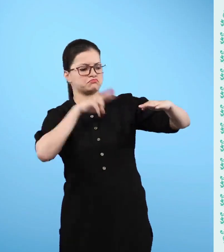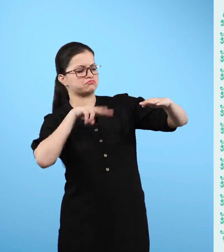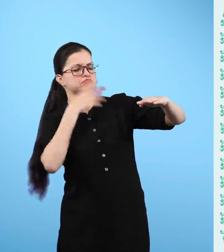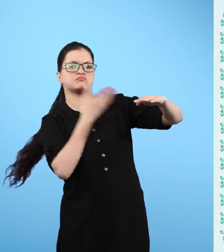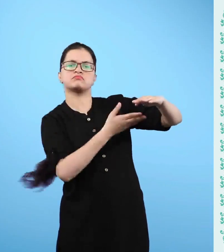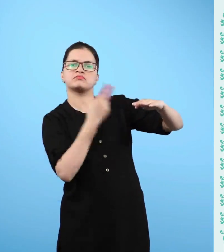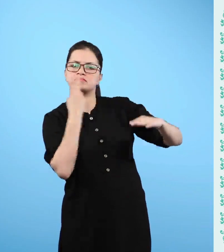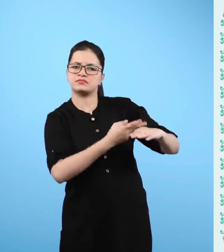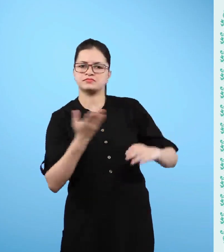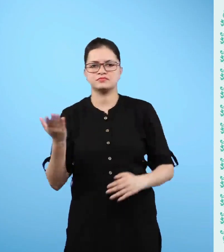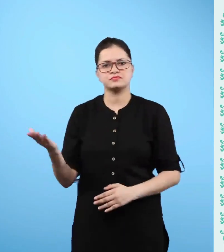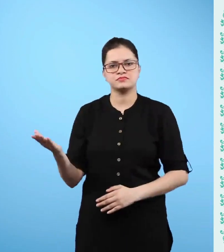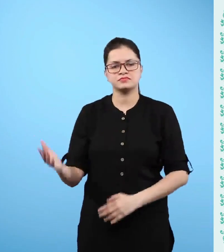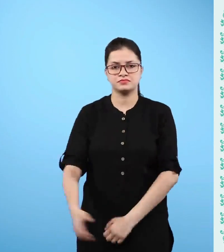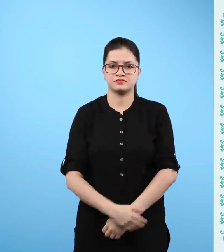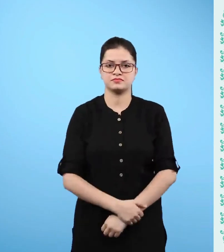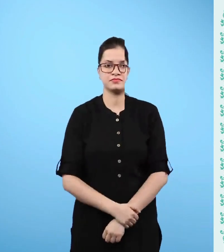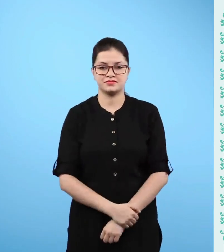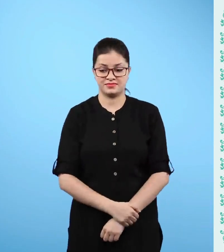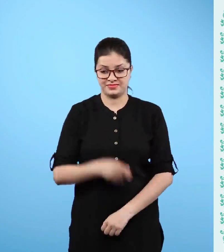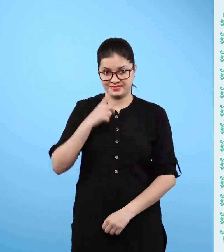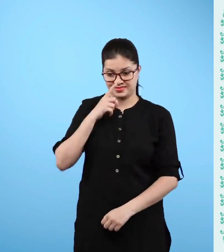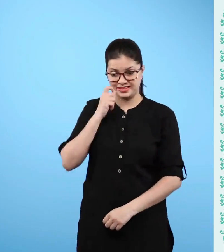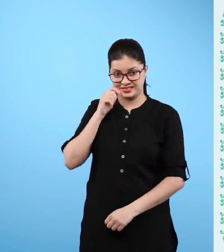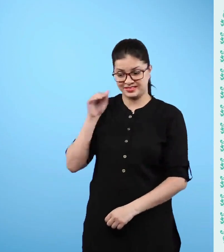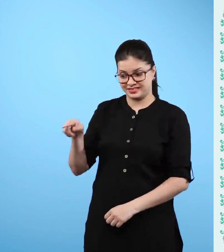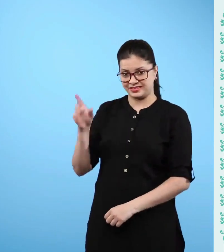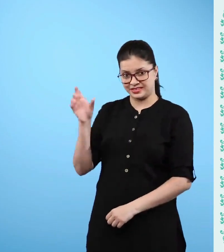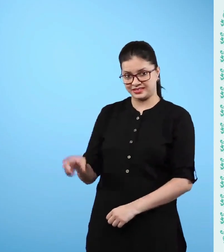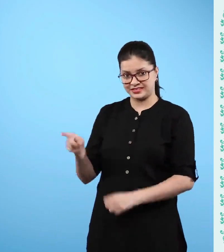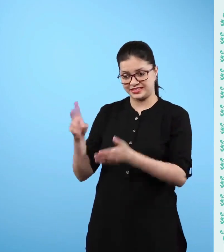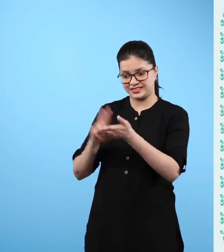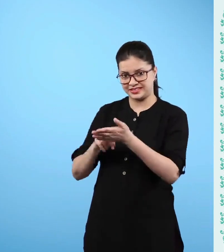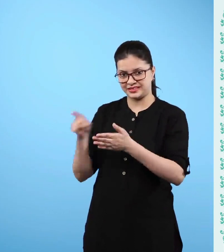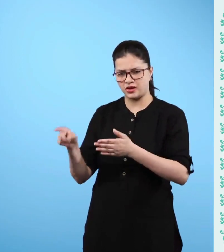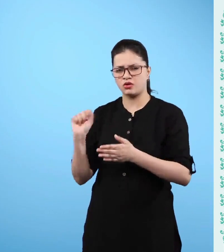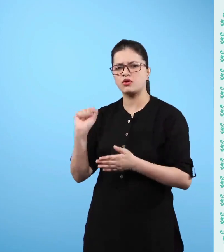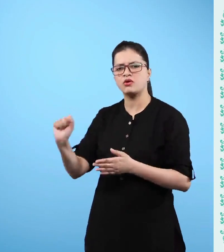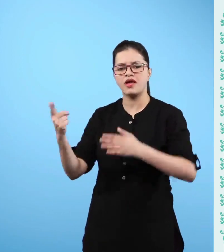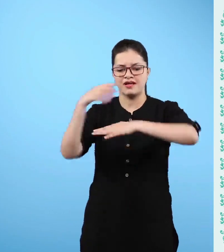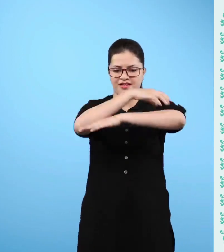his perspective looks like. To this, Pratigya answers,